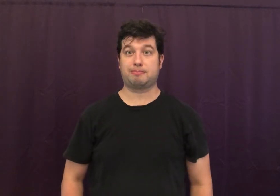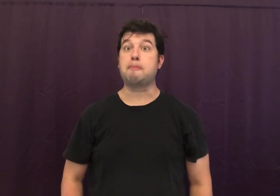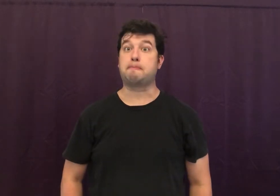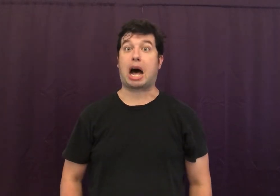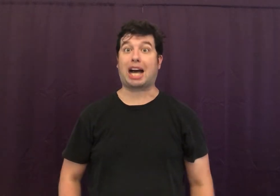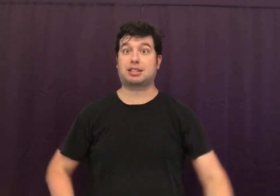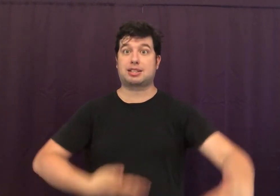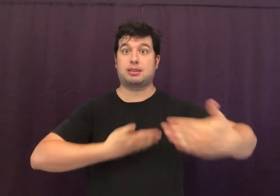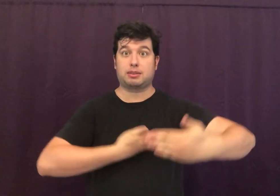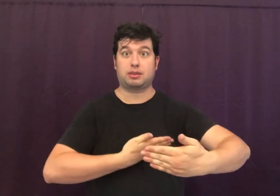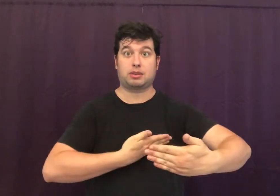box.